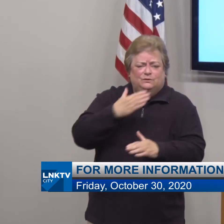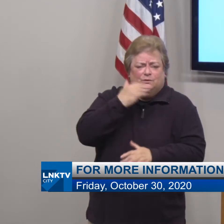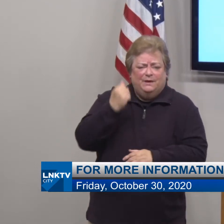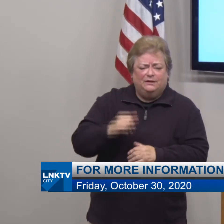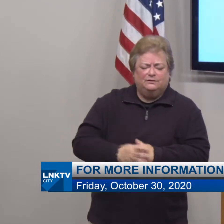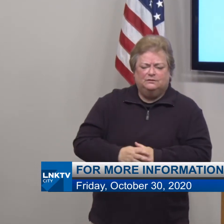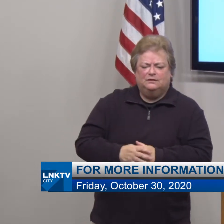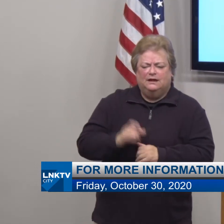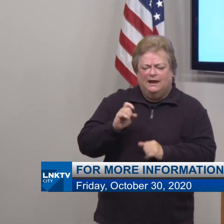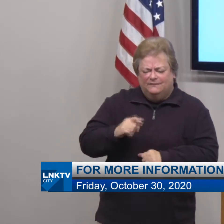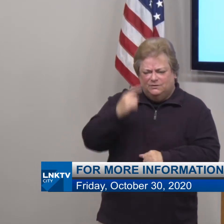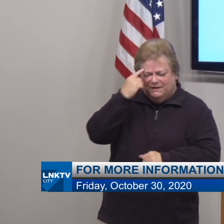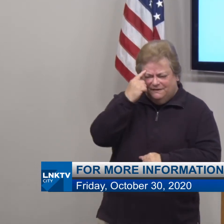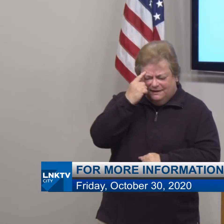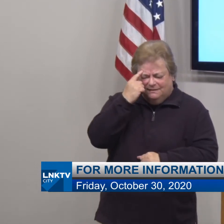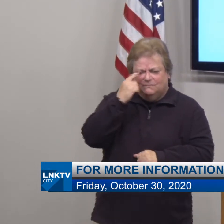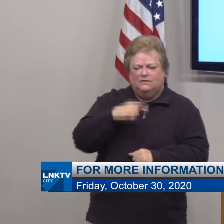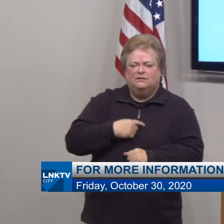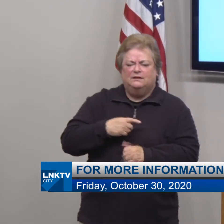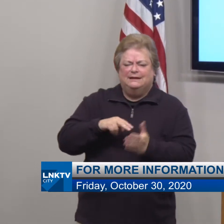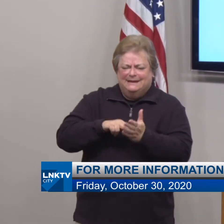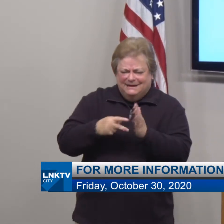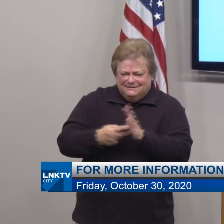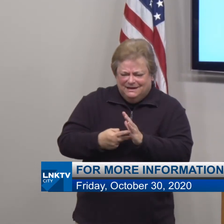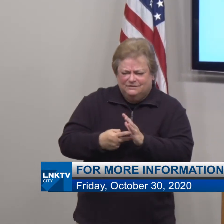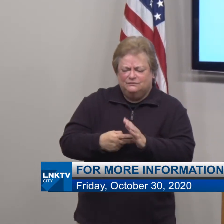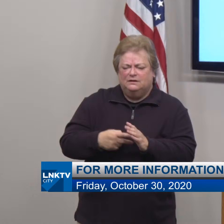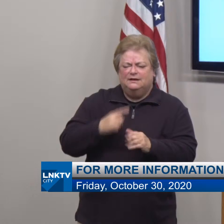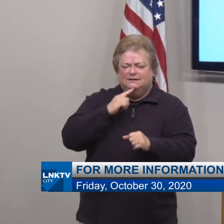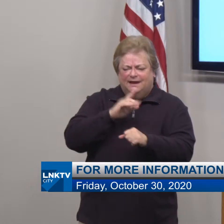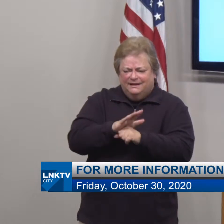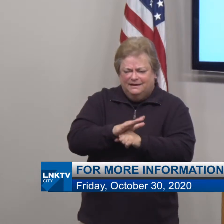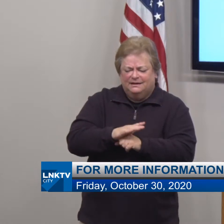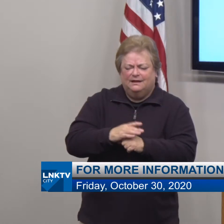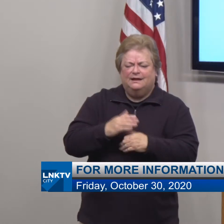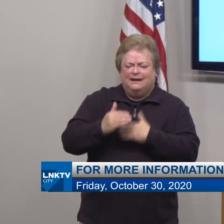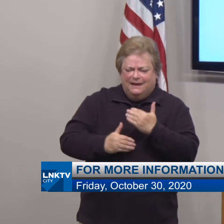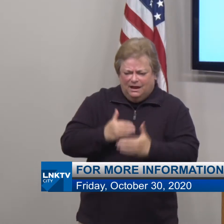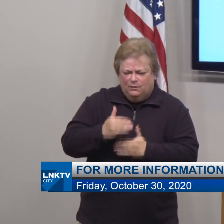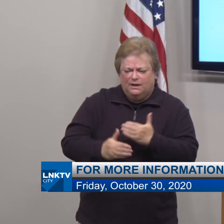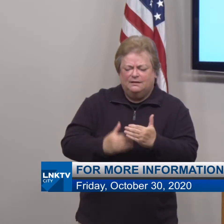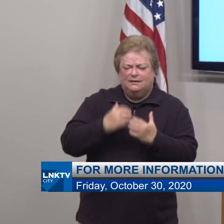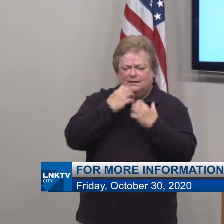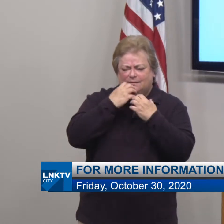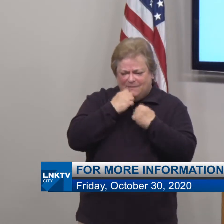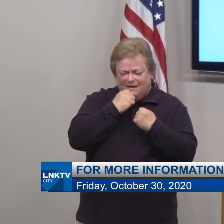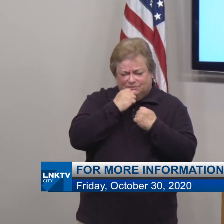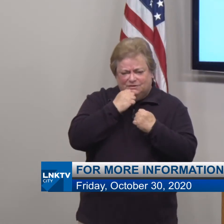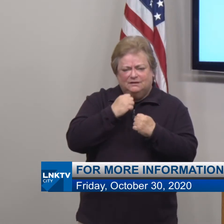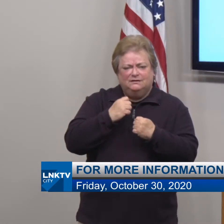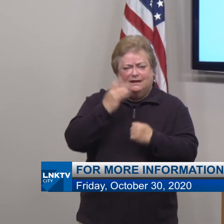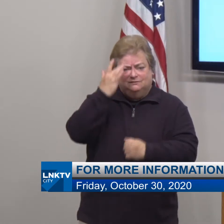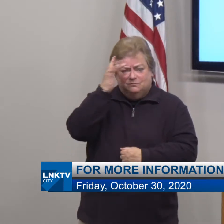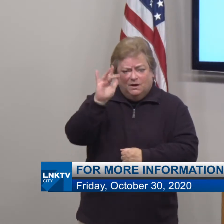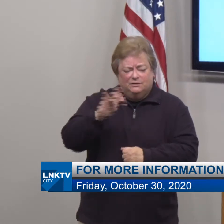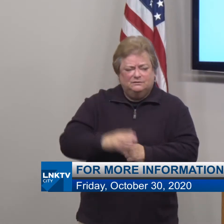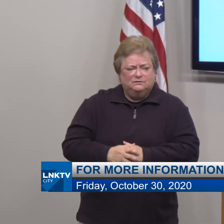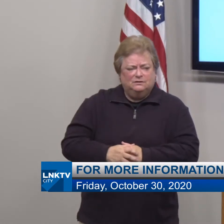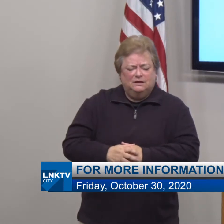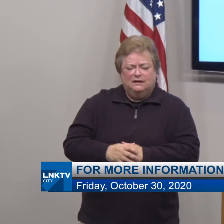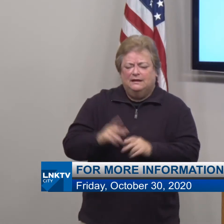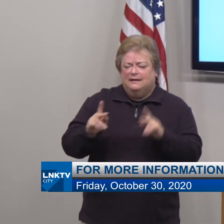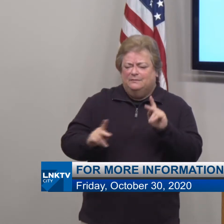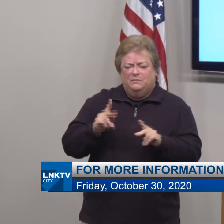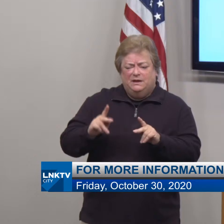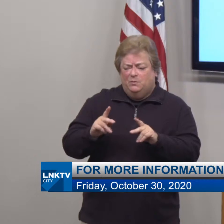being thoughtful, intentional, dedicated, caring, compassionate, and smart. The good news is that the people of Lincoln are